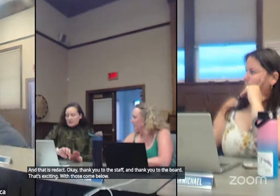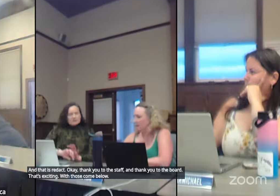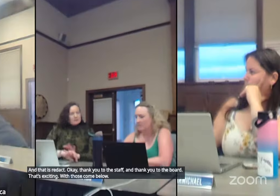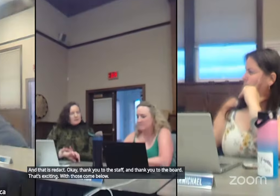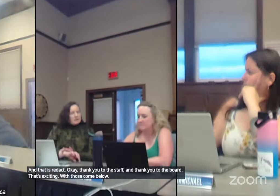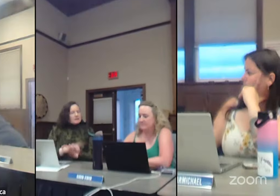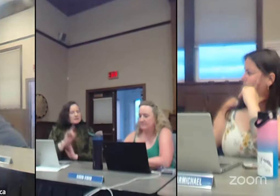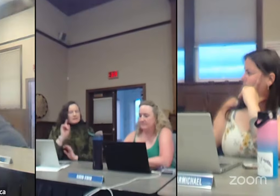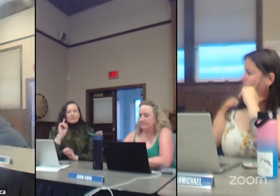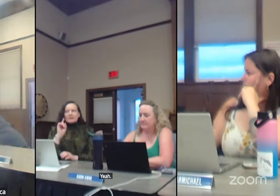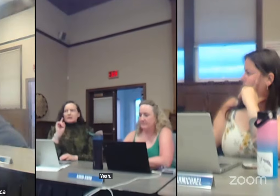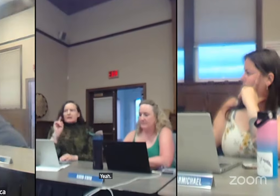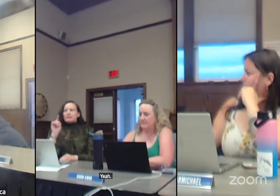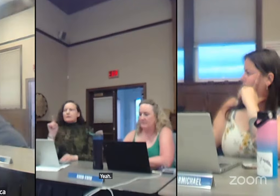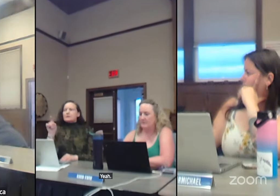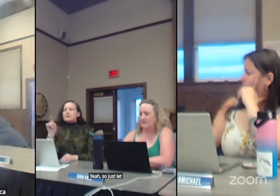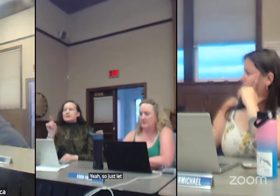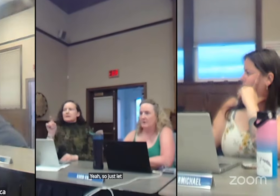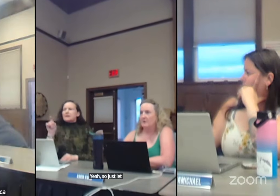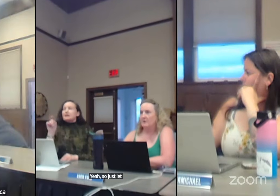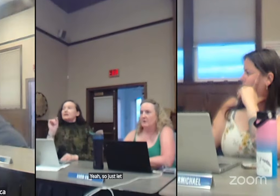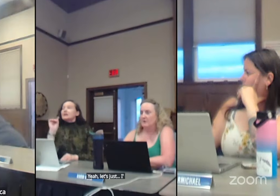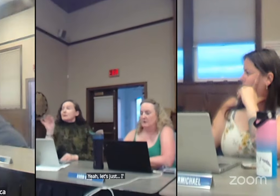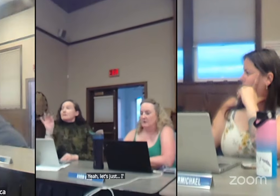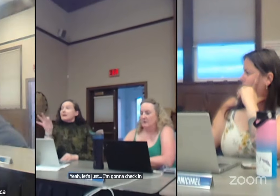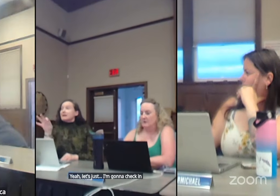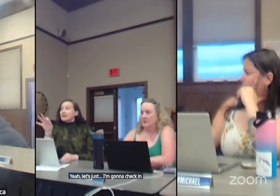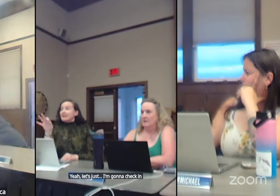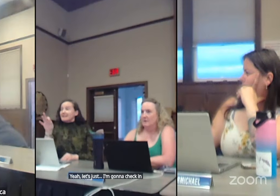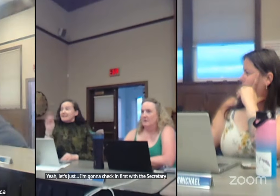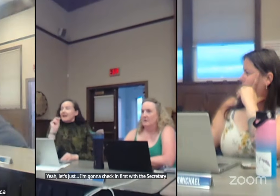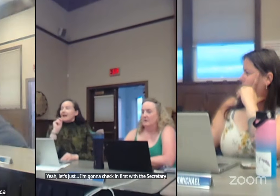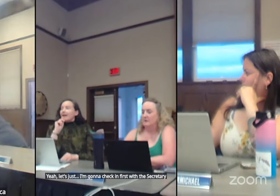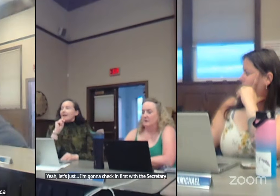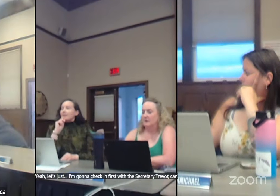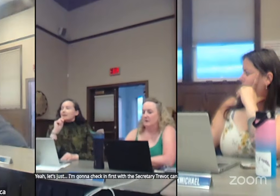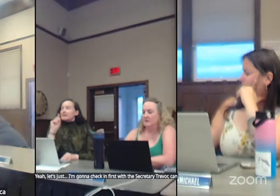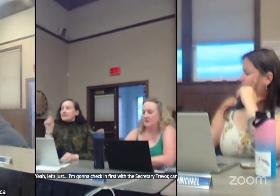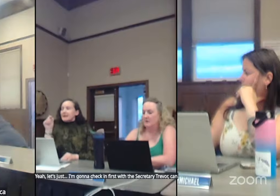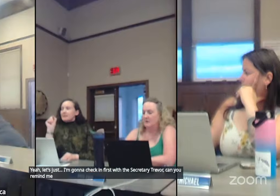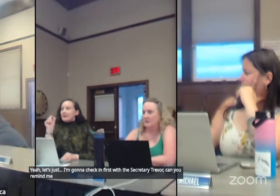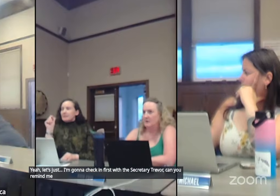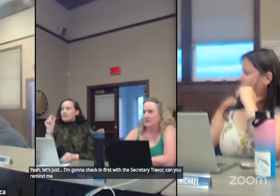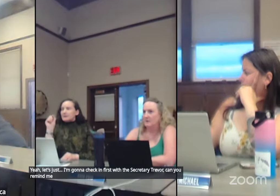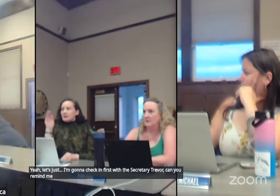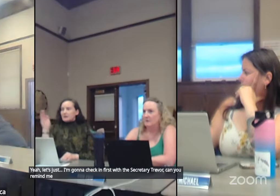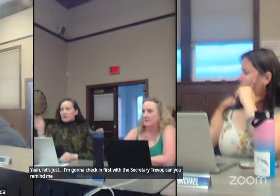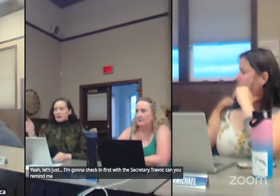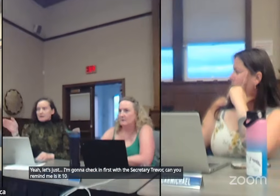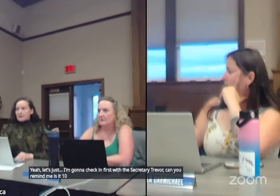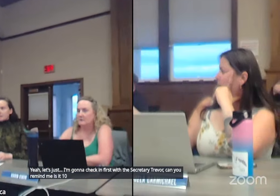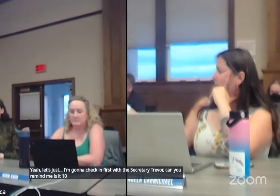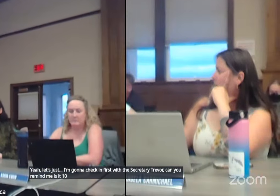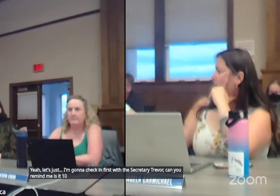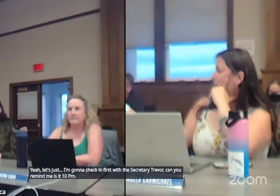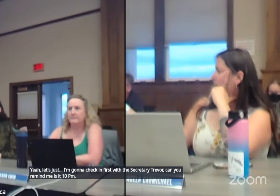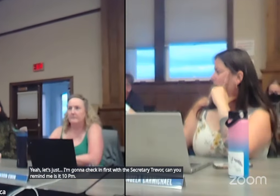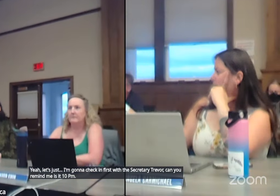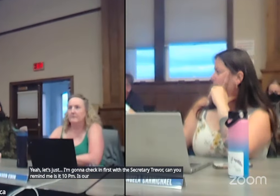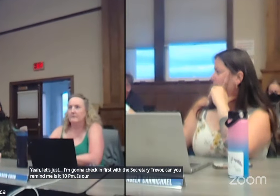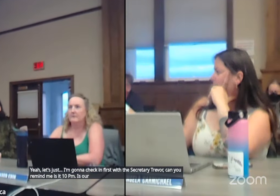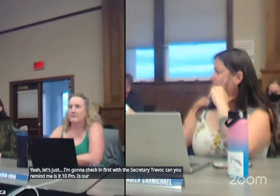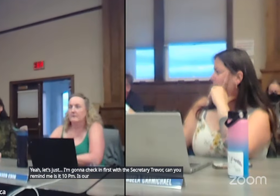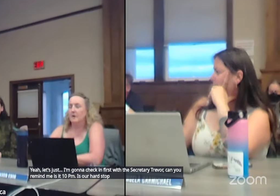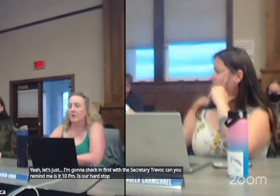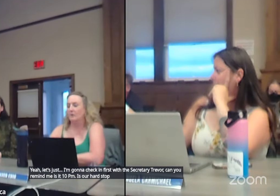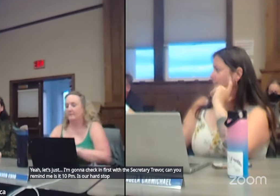Yeah, so I'm gonna check in first with the secretary treasurer. Can you remind me? Is it 10 p.m. is our hard stop?